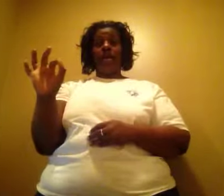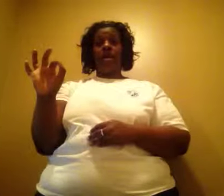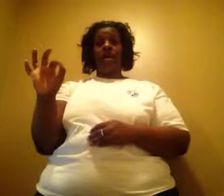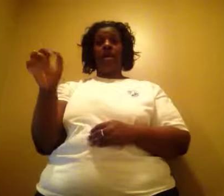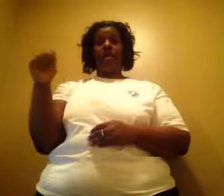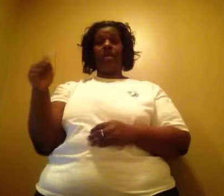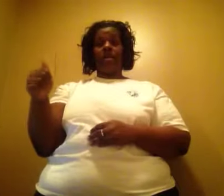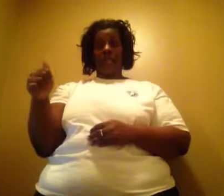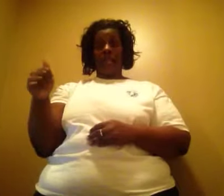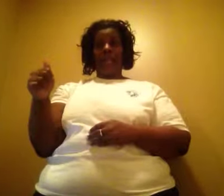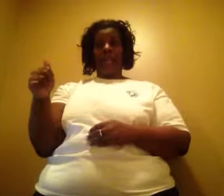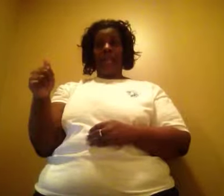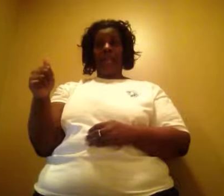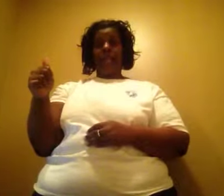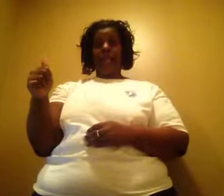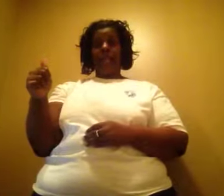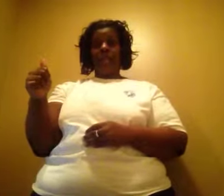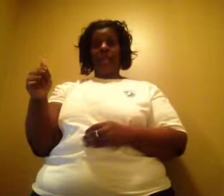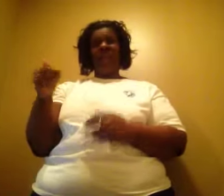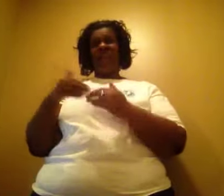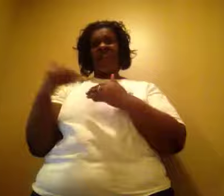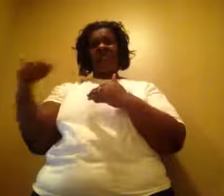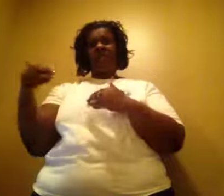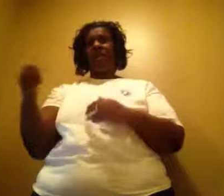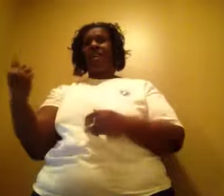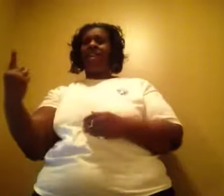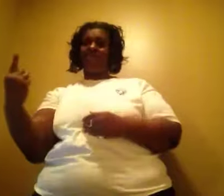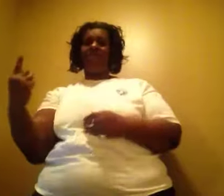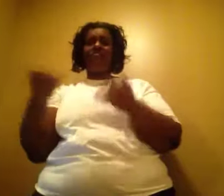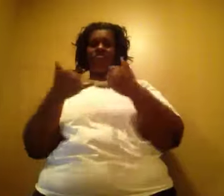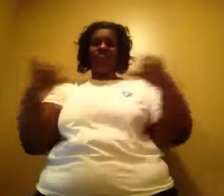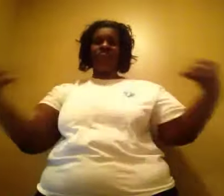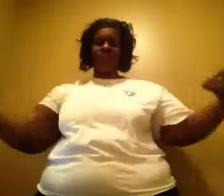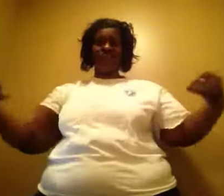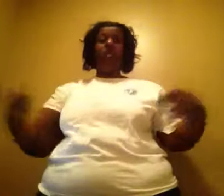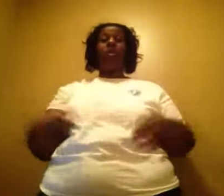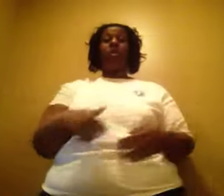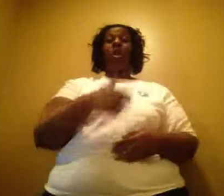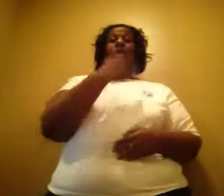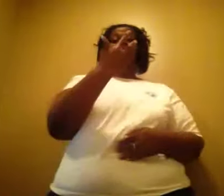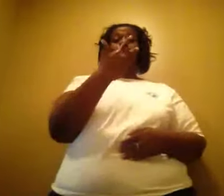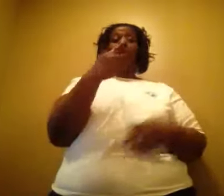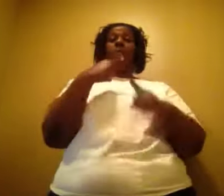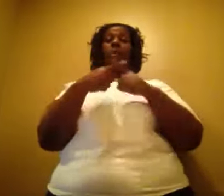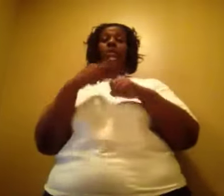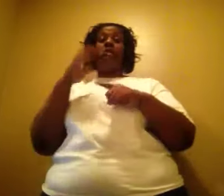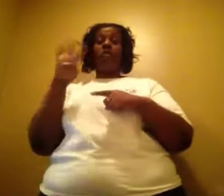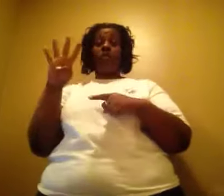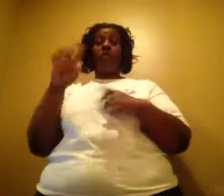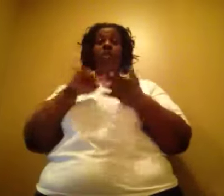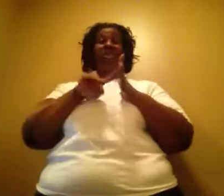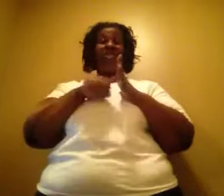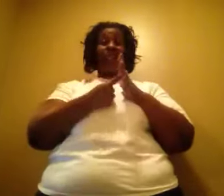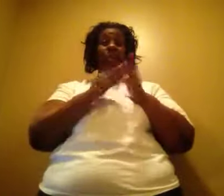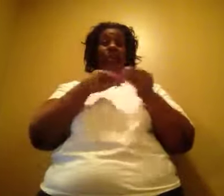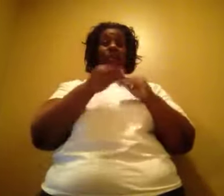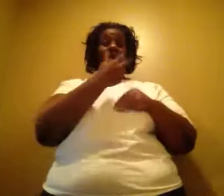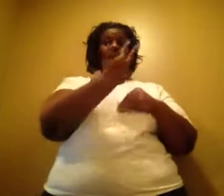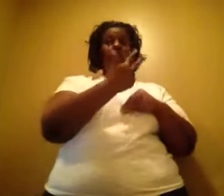10. Keeps going, 11. So we're saying 3 plus 4. So let's start at 3. So I have 3